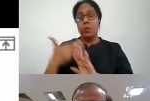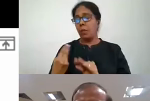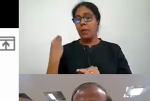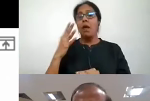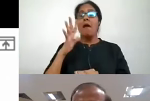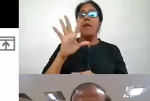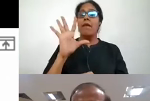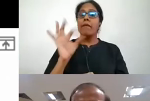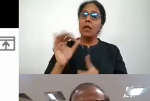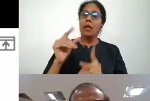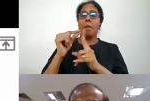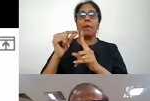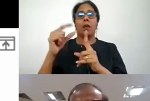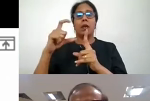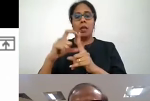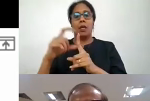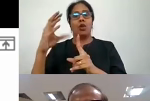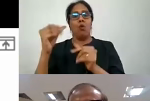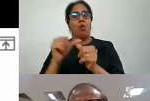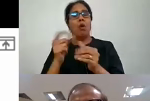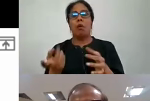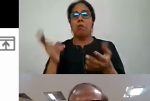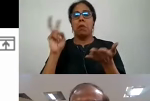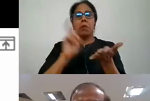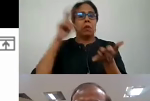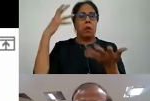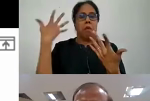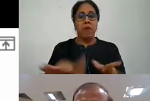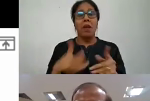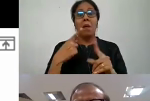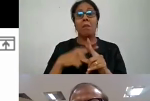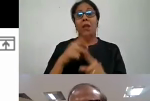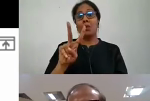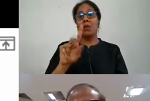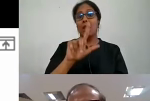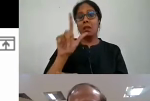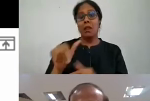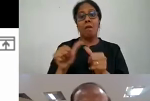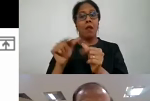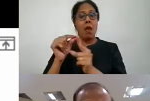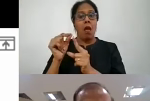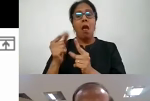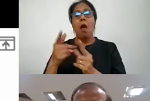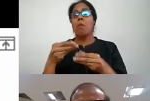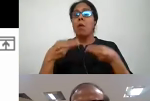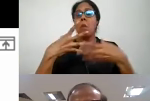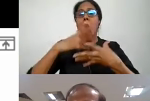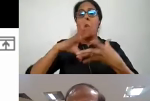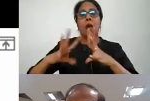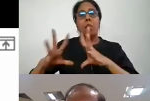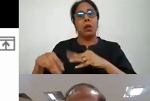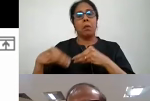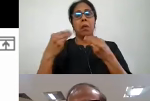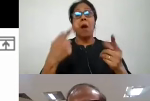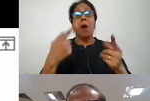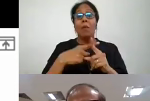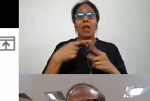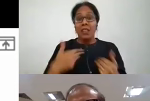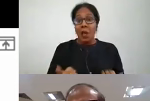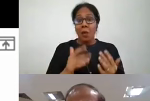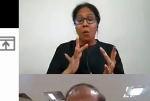27 app providers. And currently we have already populated around 50,000 access points on that. But now